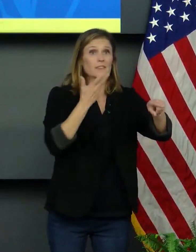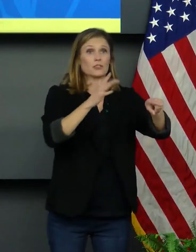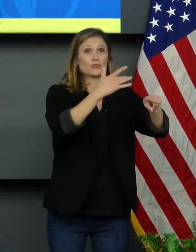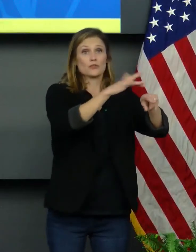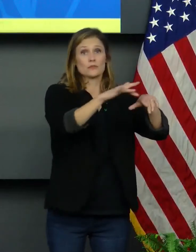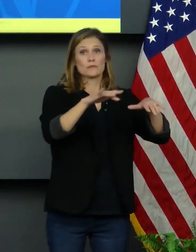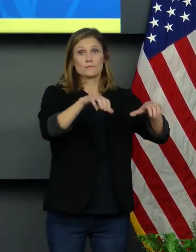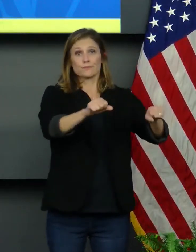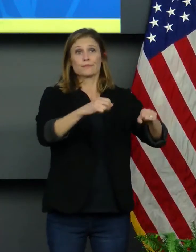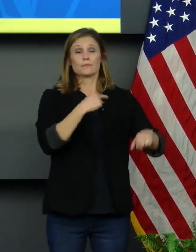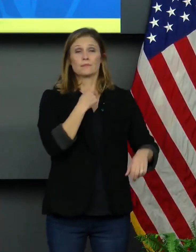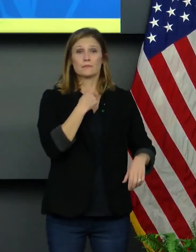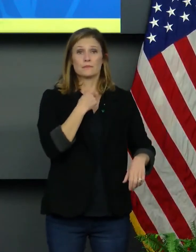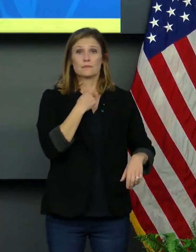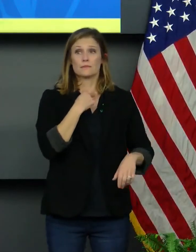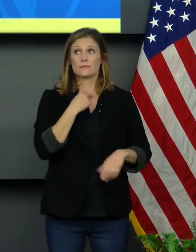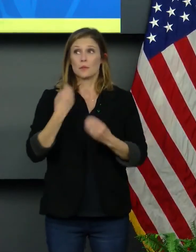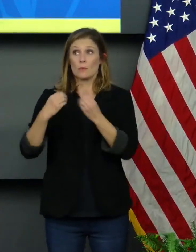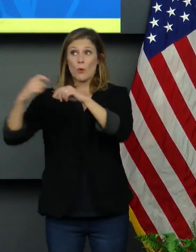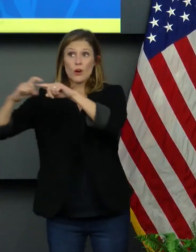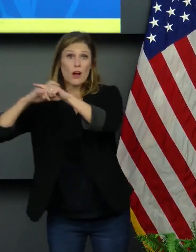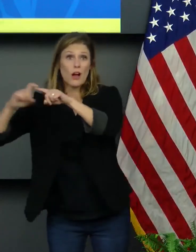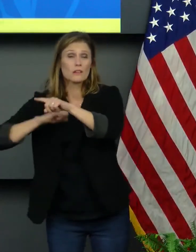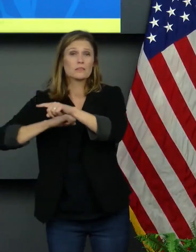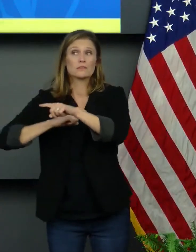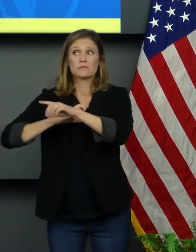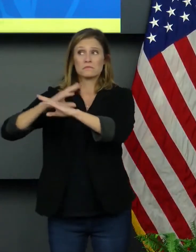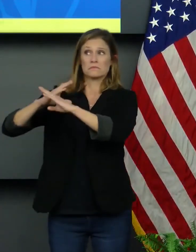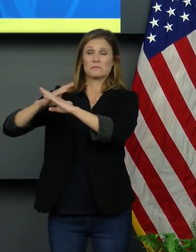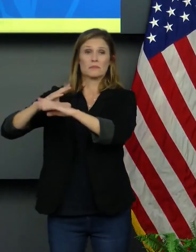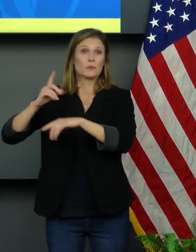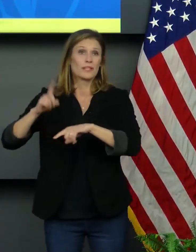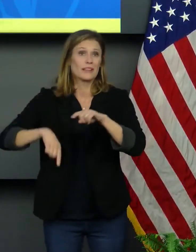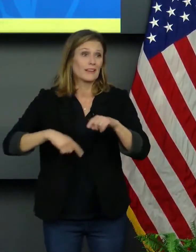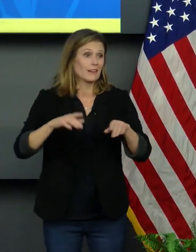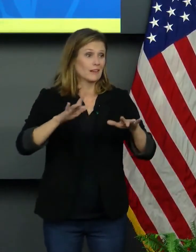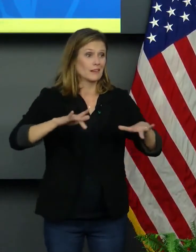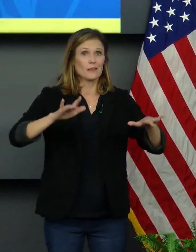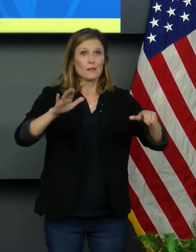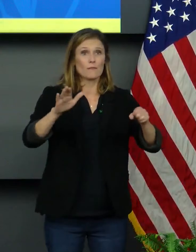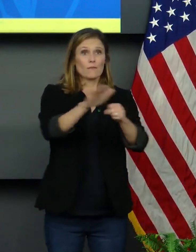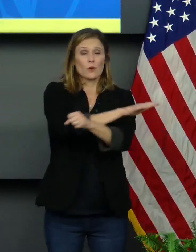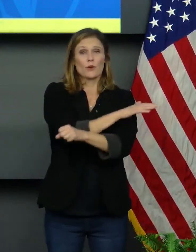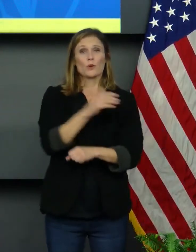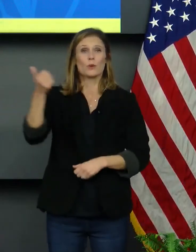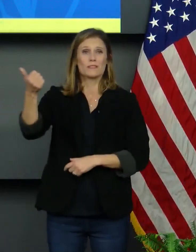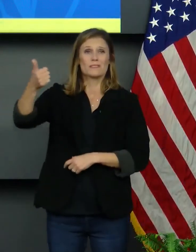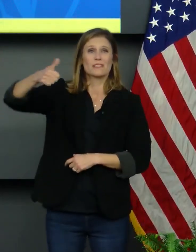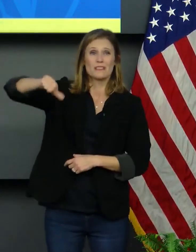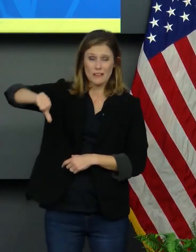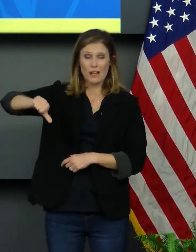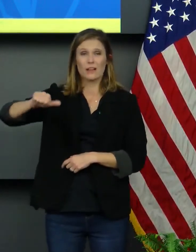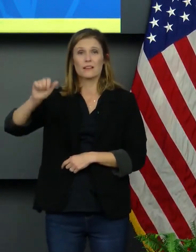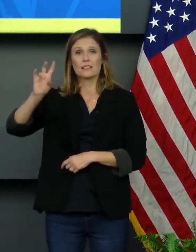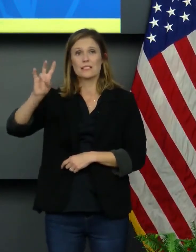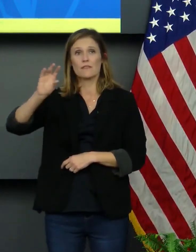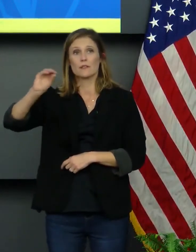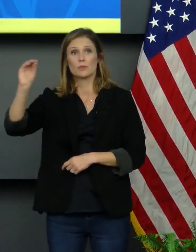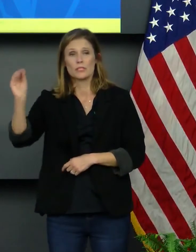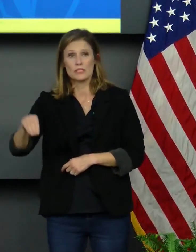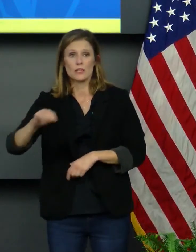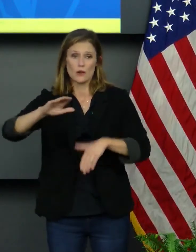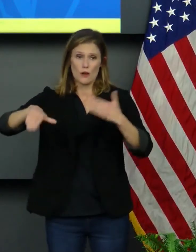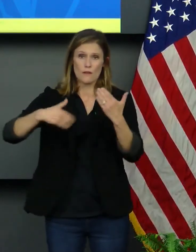can't do anything, take any more calls. Since this fourth surge has begun, we've declined nearly 70% of all